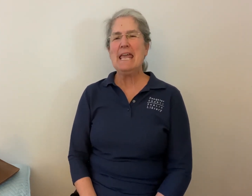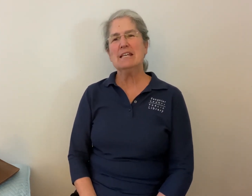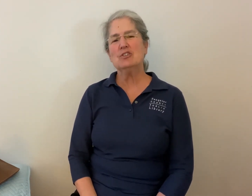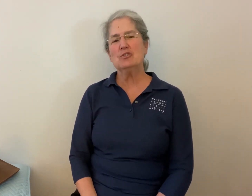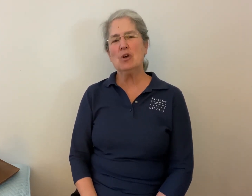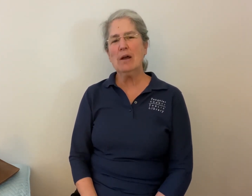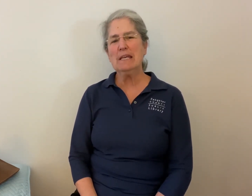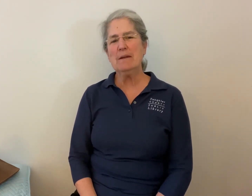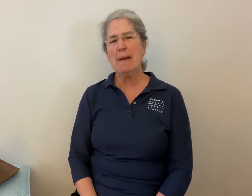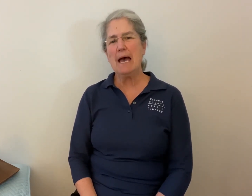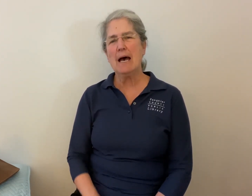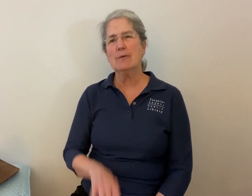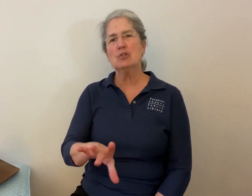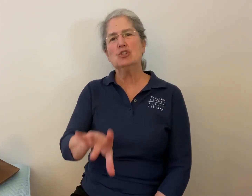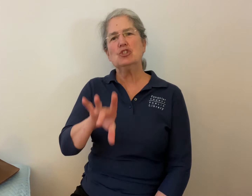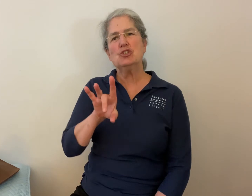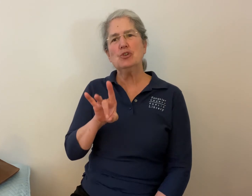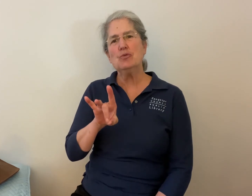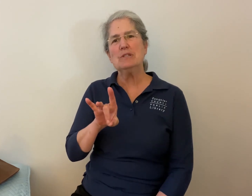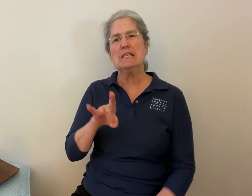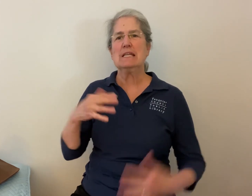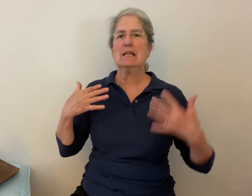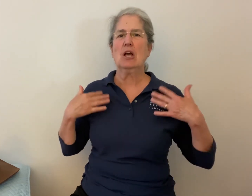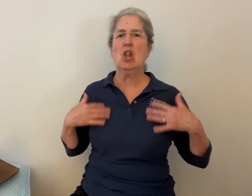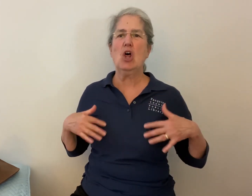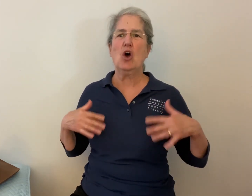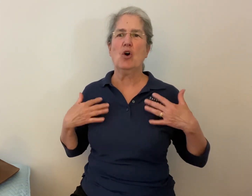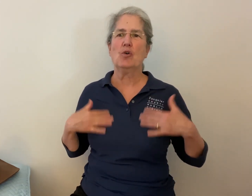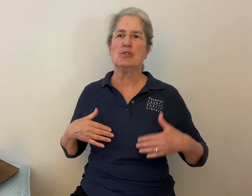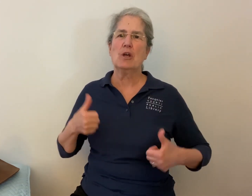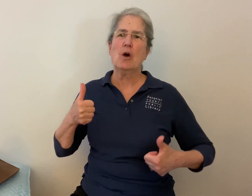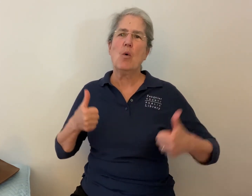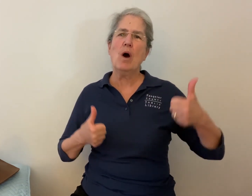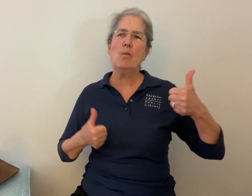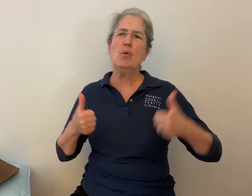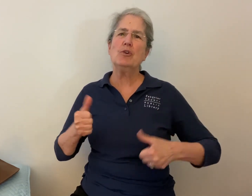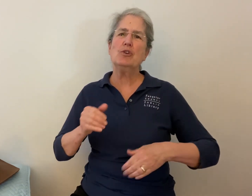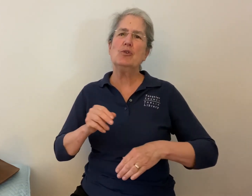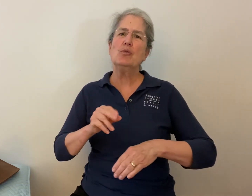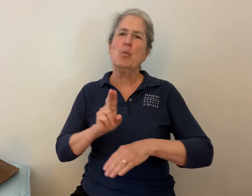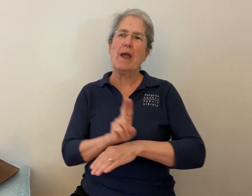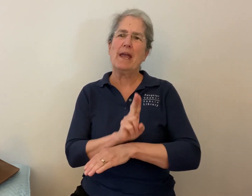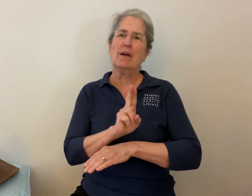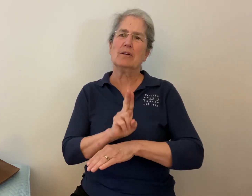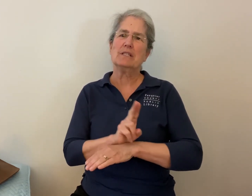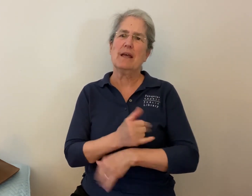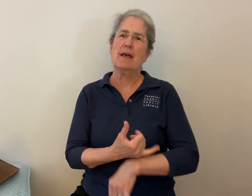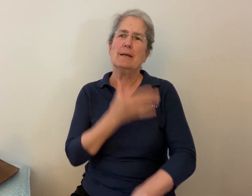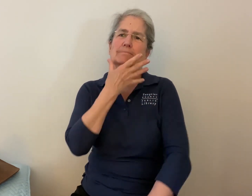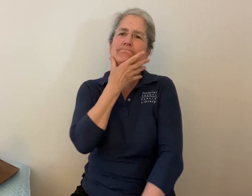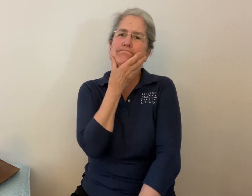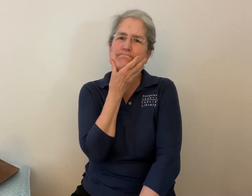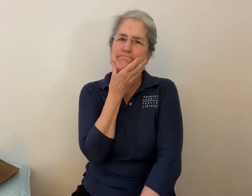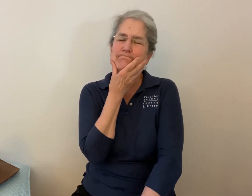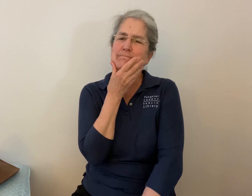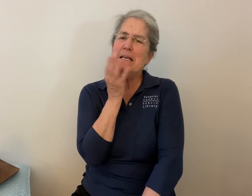And talking about choosing clothes, what will you wear today? Let